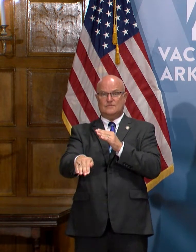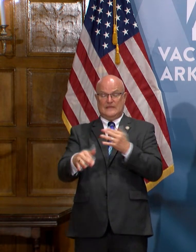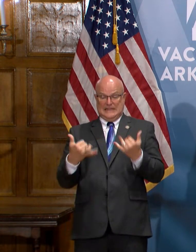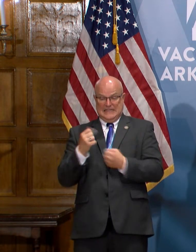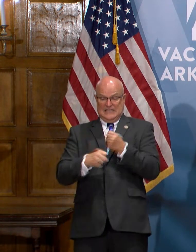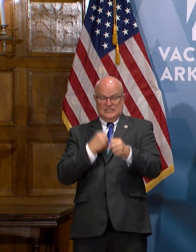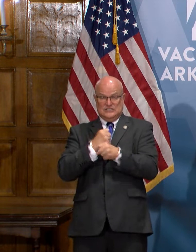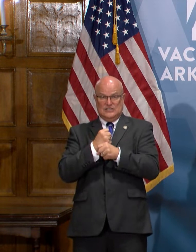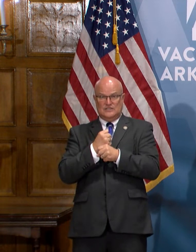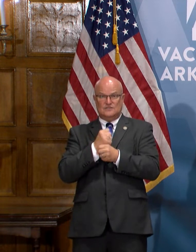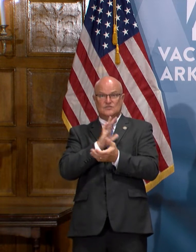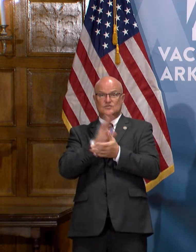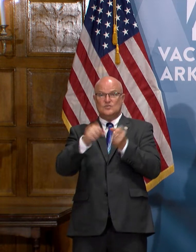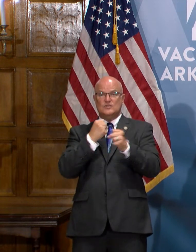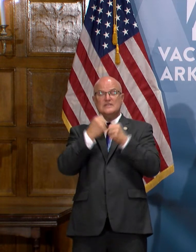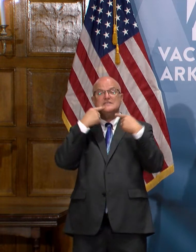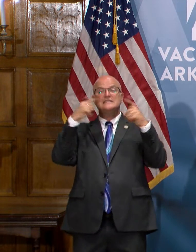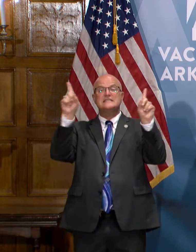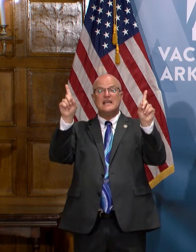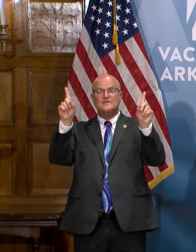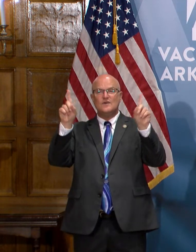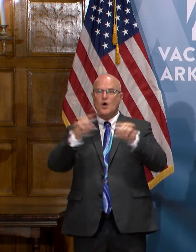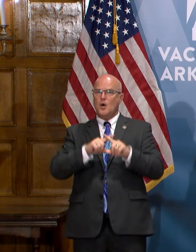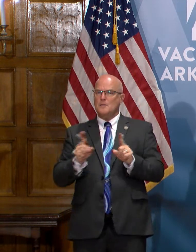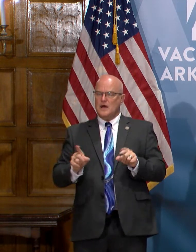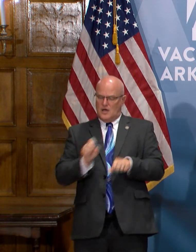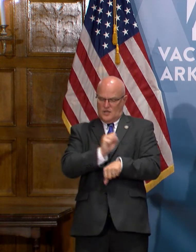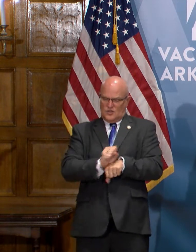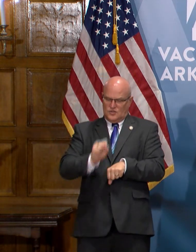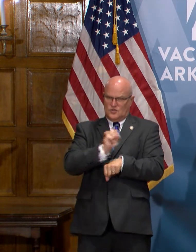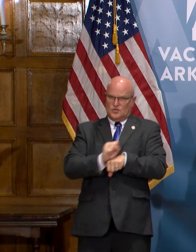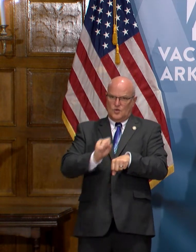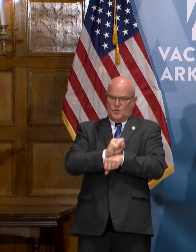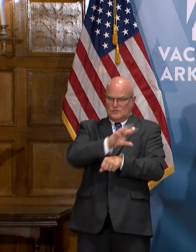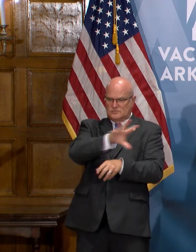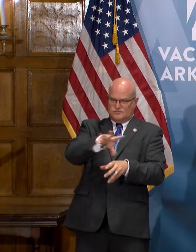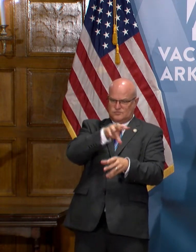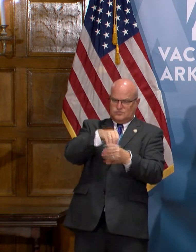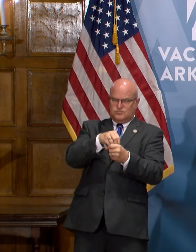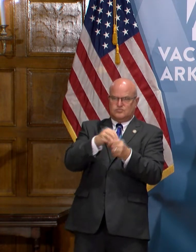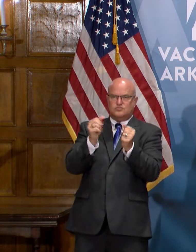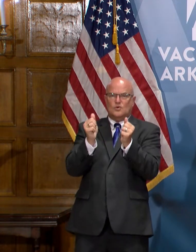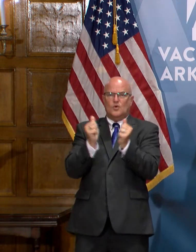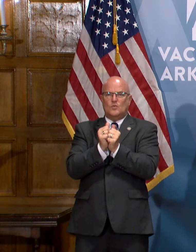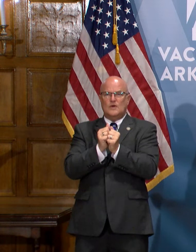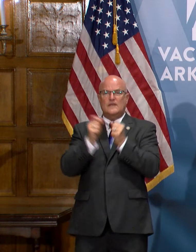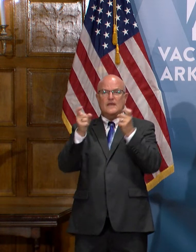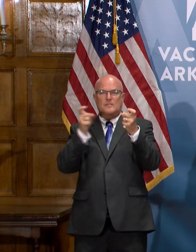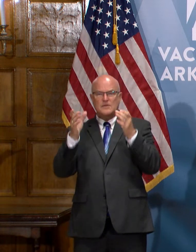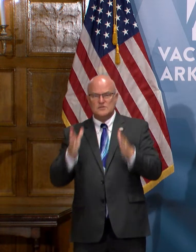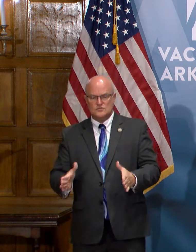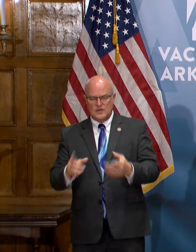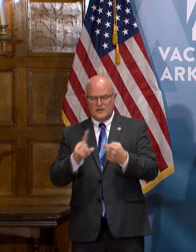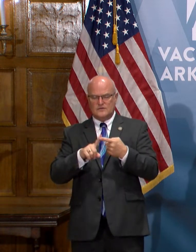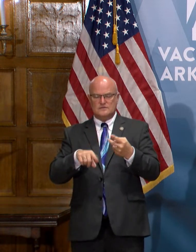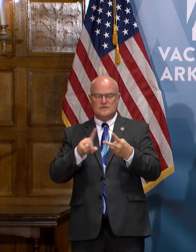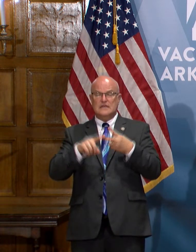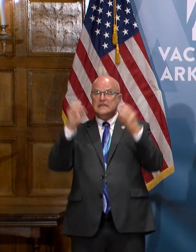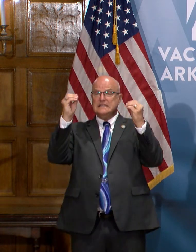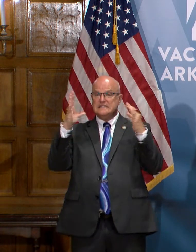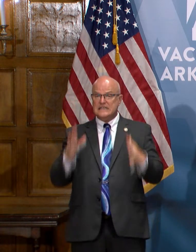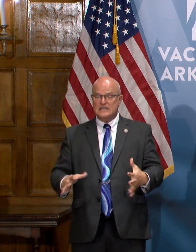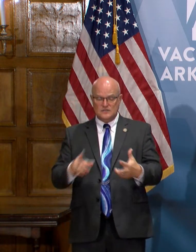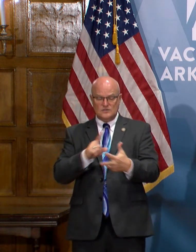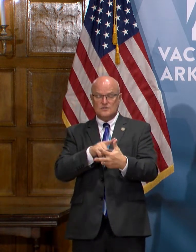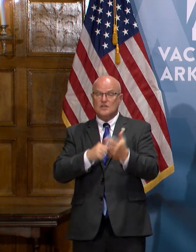year, but the effort that it is taking by our administrators, our teachers, and our